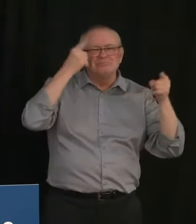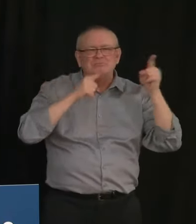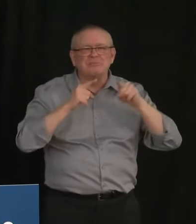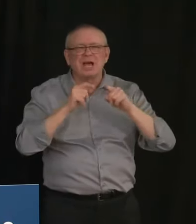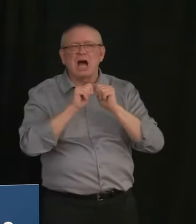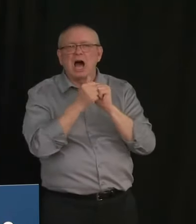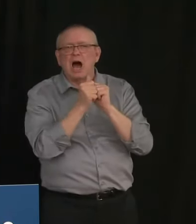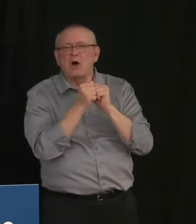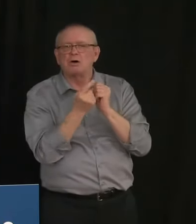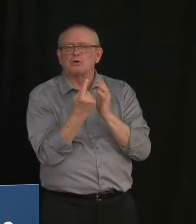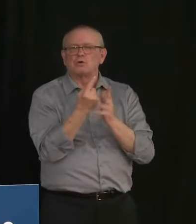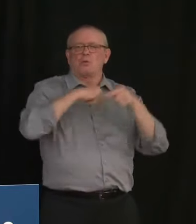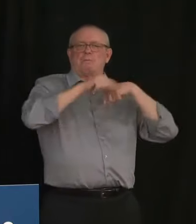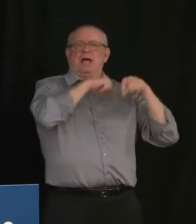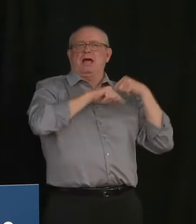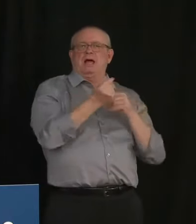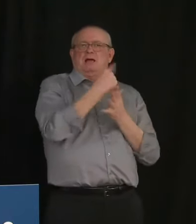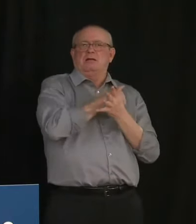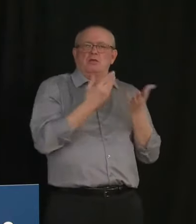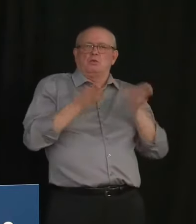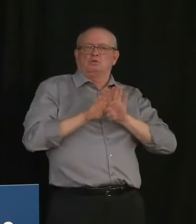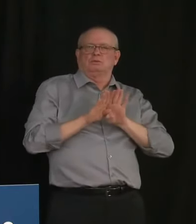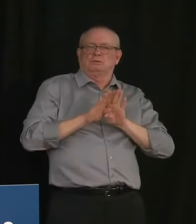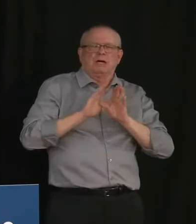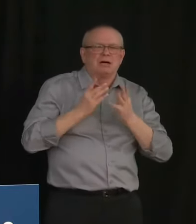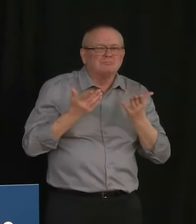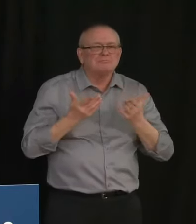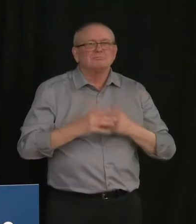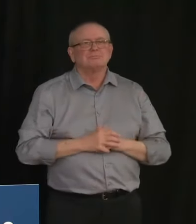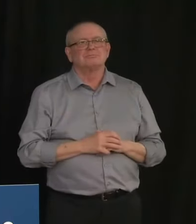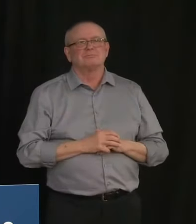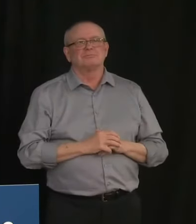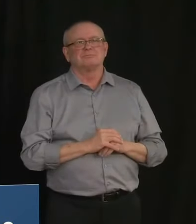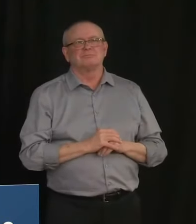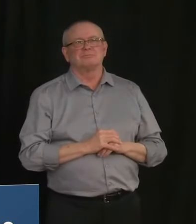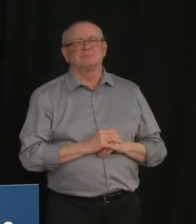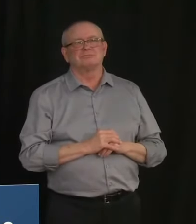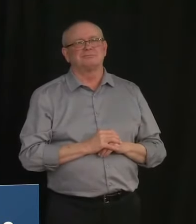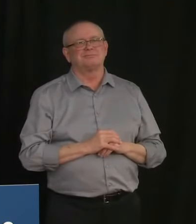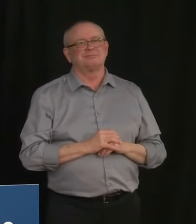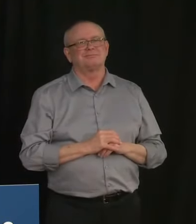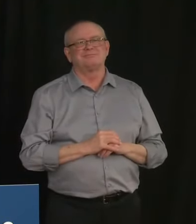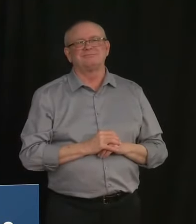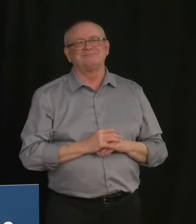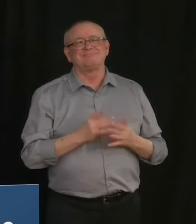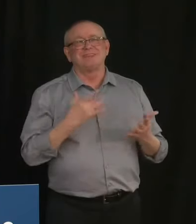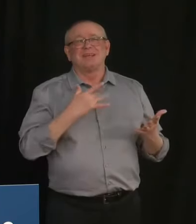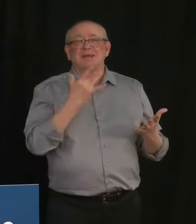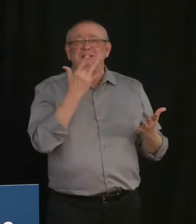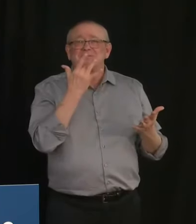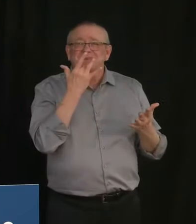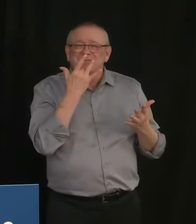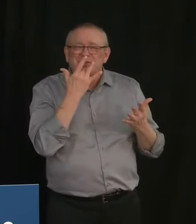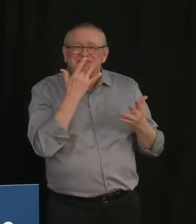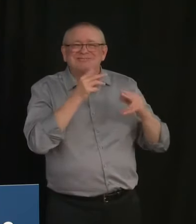But overall, our ultimate goal is to keep our case count trending downwards is the ideal. Stable